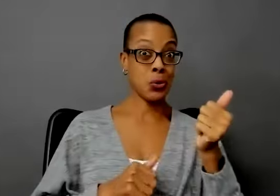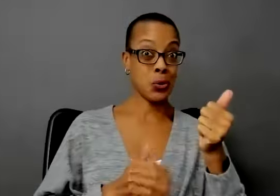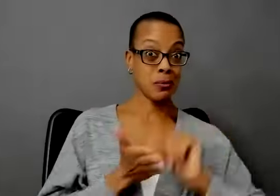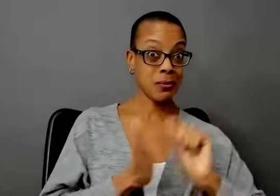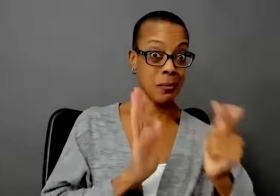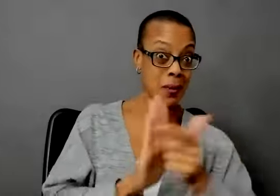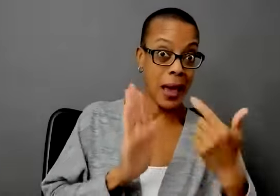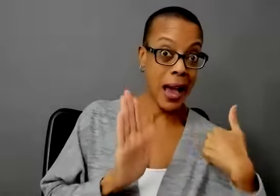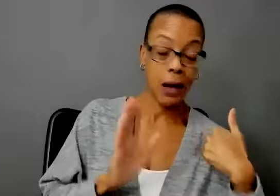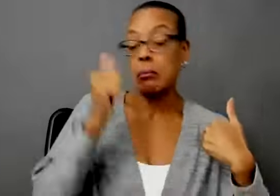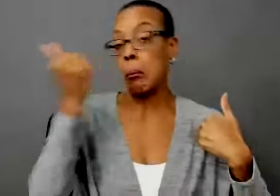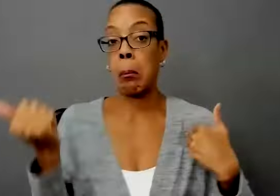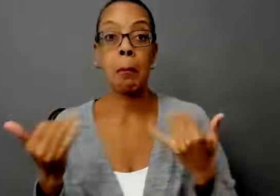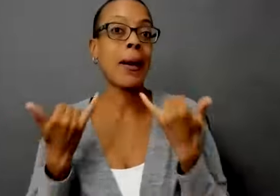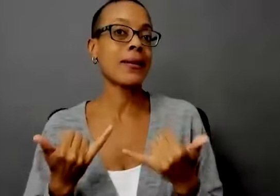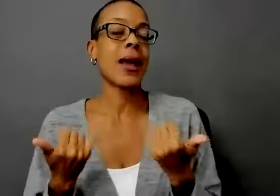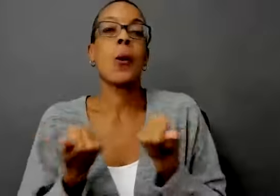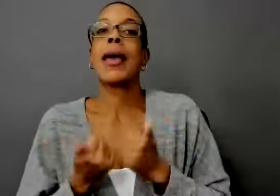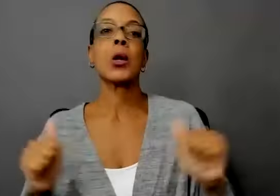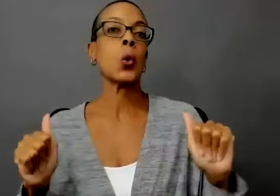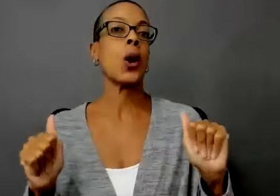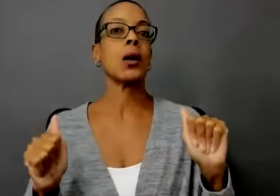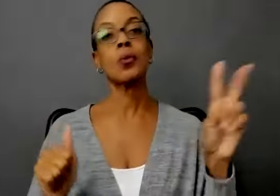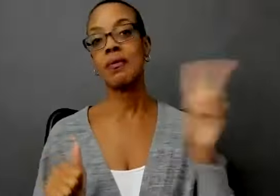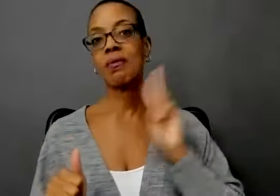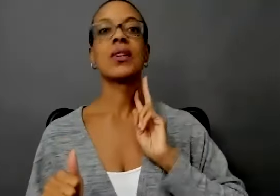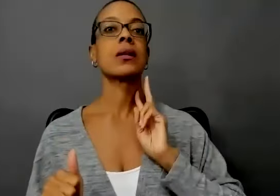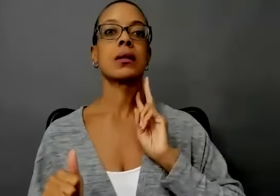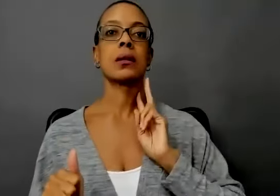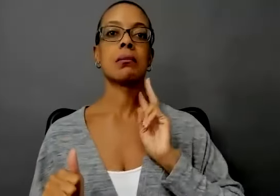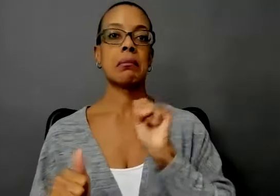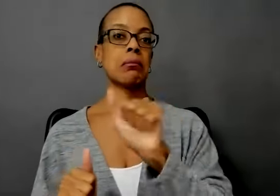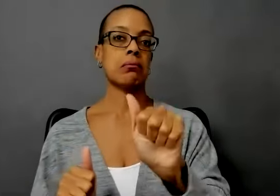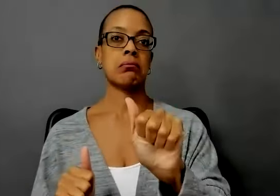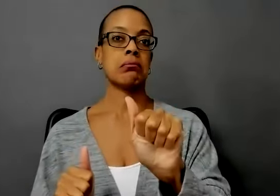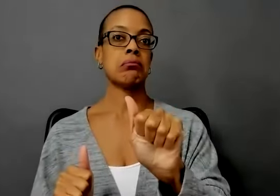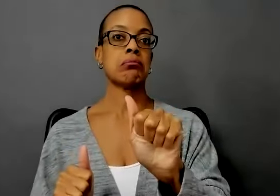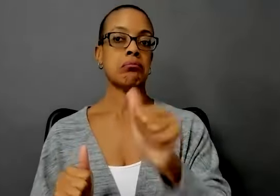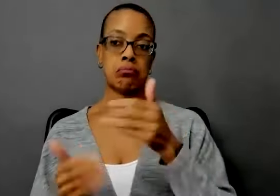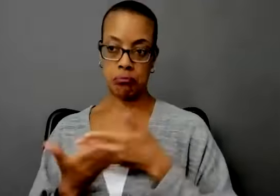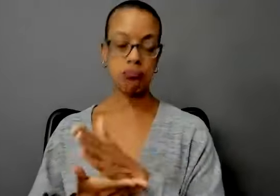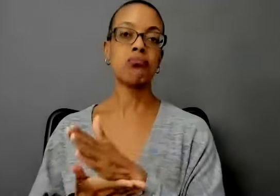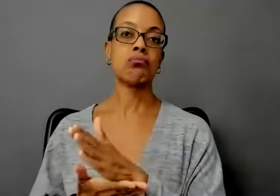anyone who is a victim of a sexual offense who is entitled to Section 486.4 publication ban.